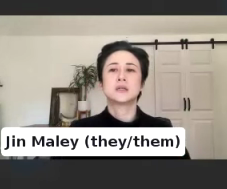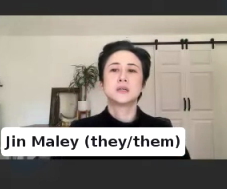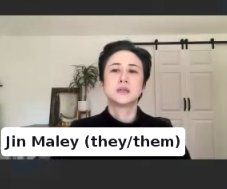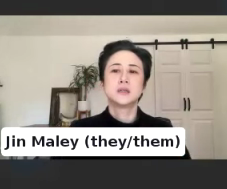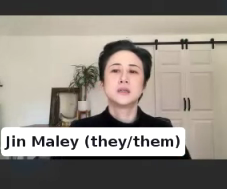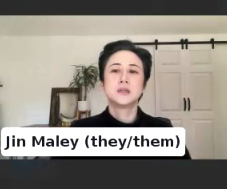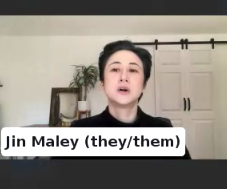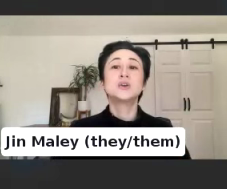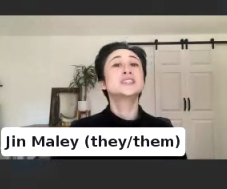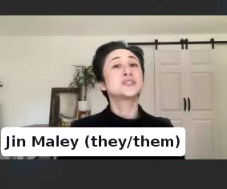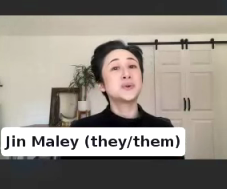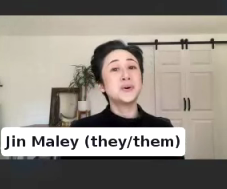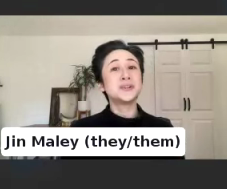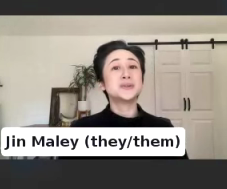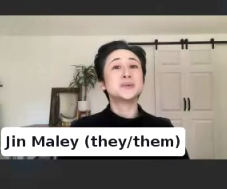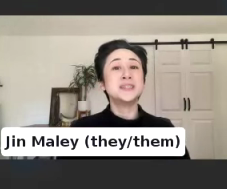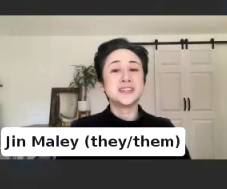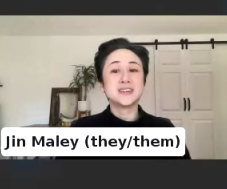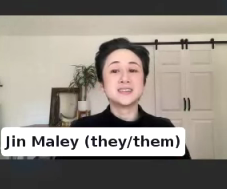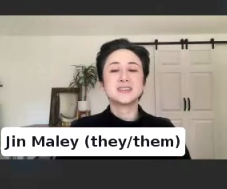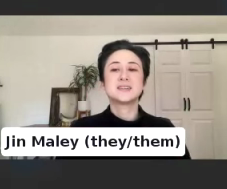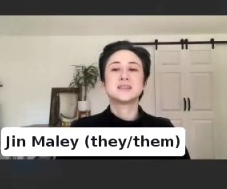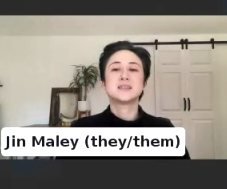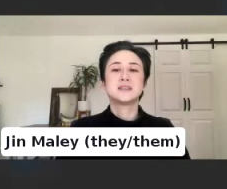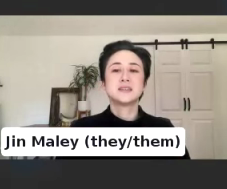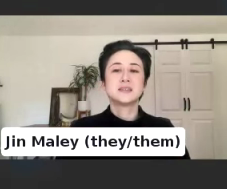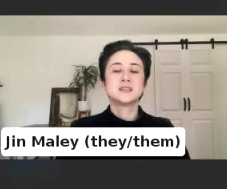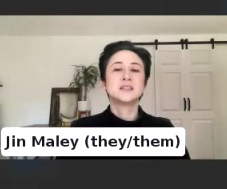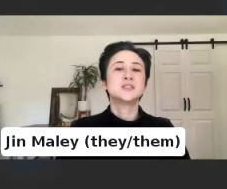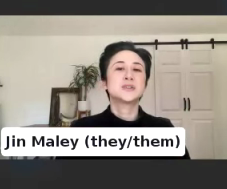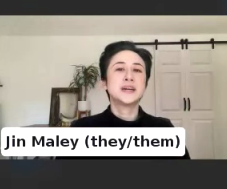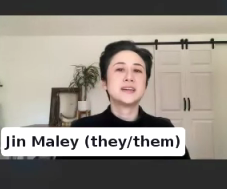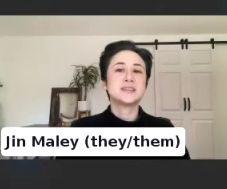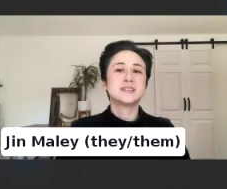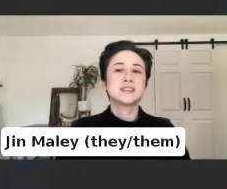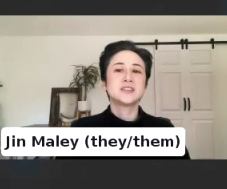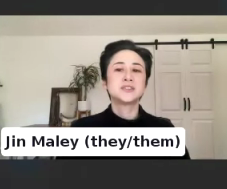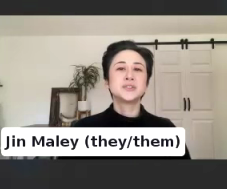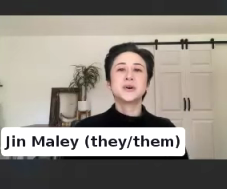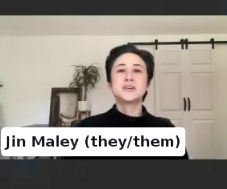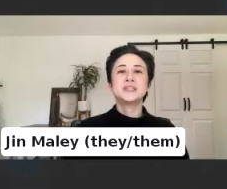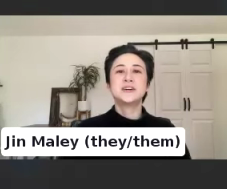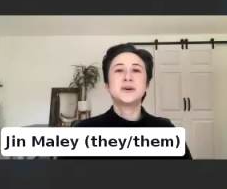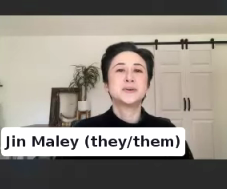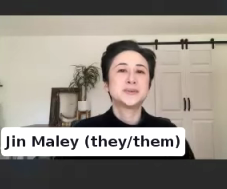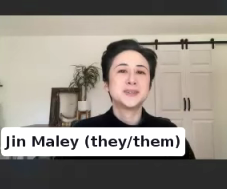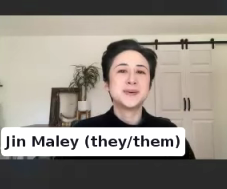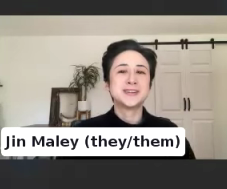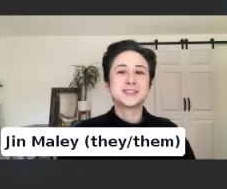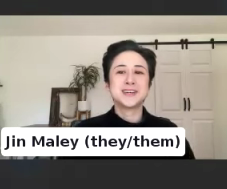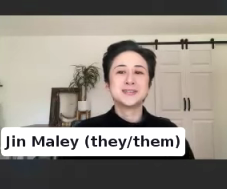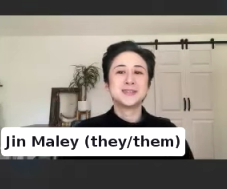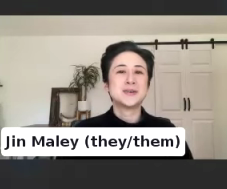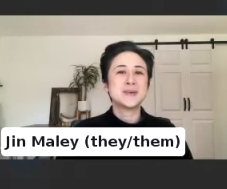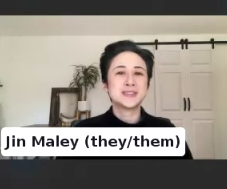Strong. Holding a scroll and you're a reader. These are great. So you already know